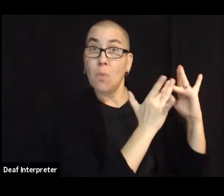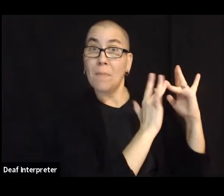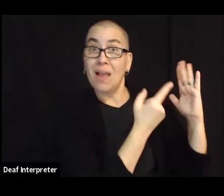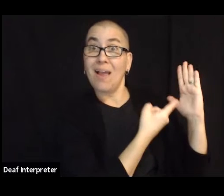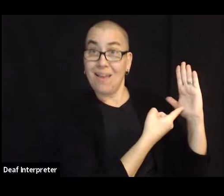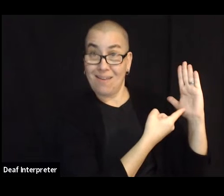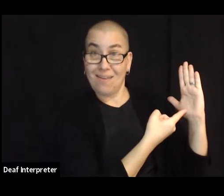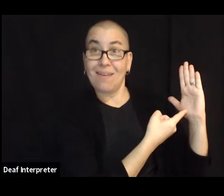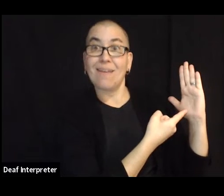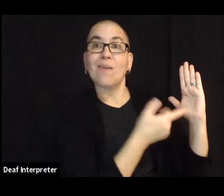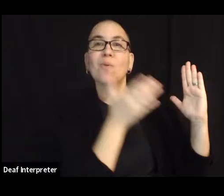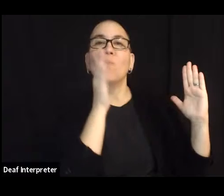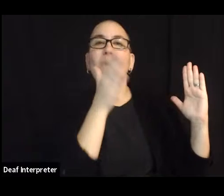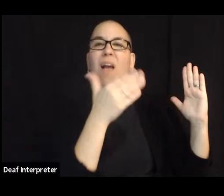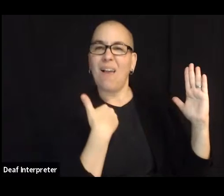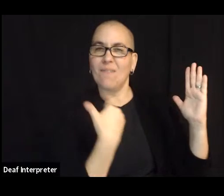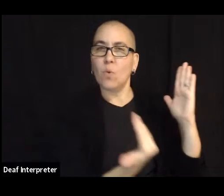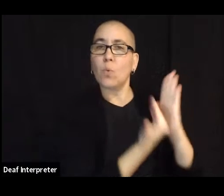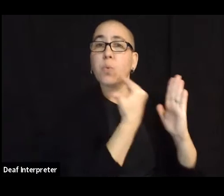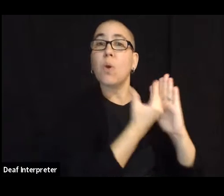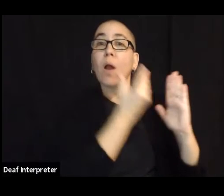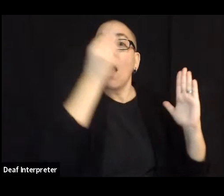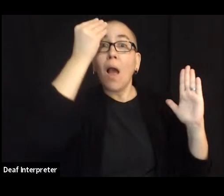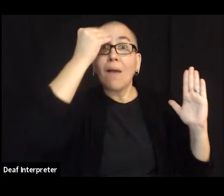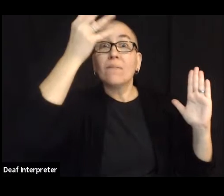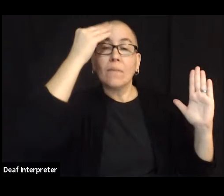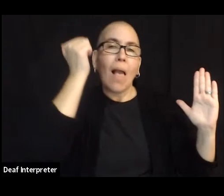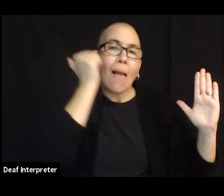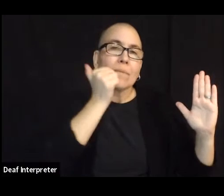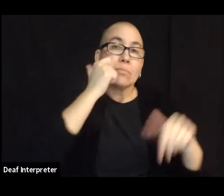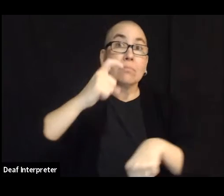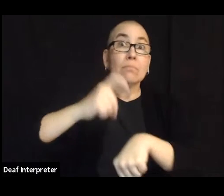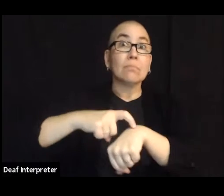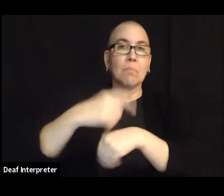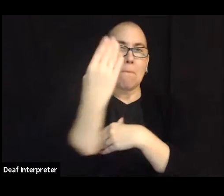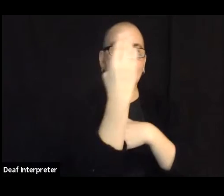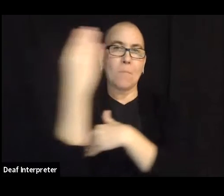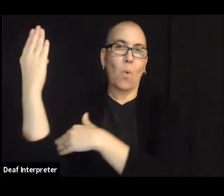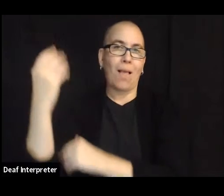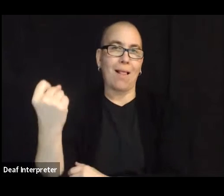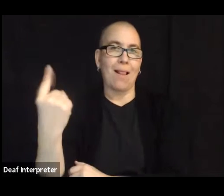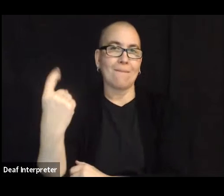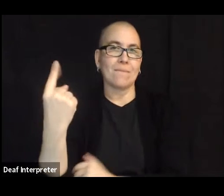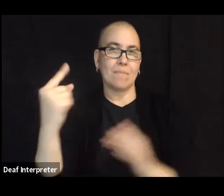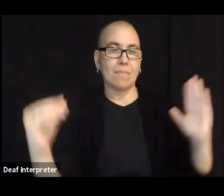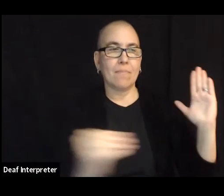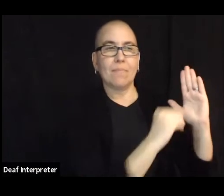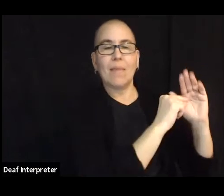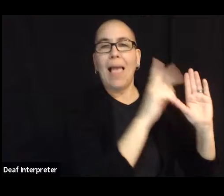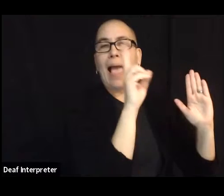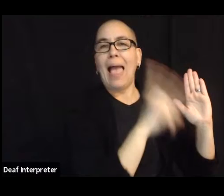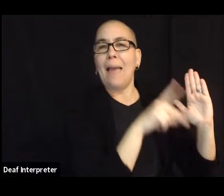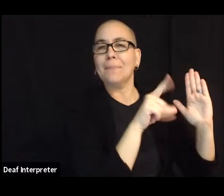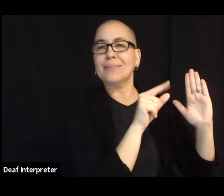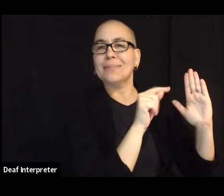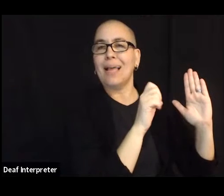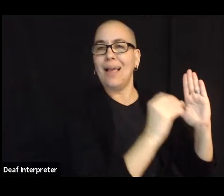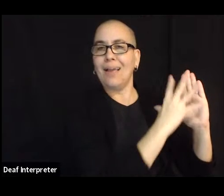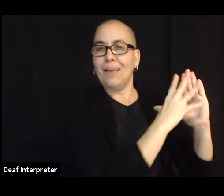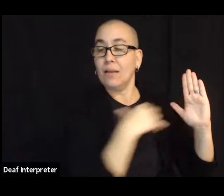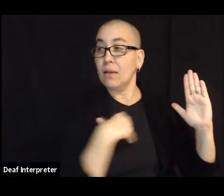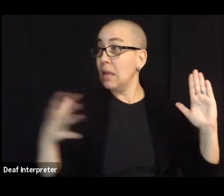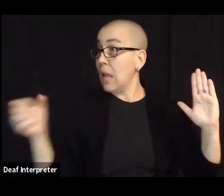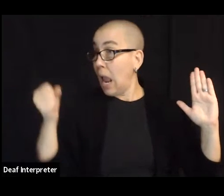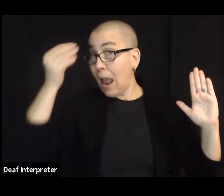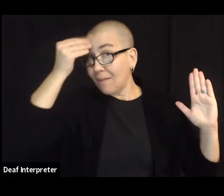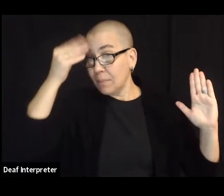confidence that COVID-19 vaccine doses are consistently arriving in Minnesota, that shots are going in the arms of our